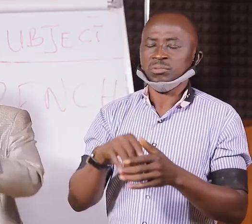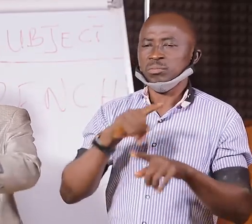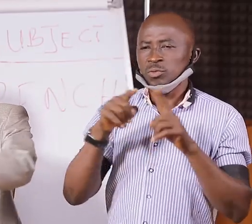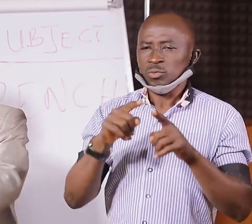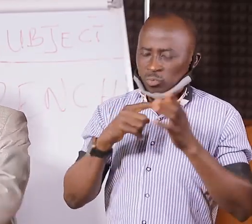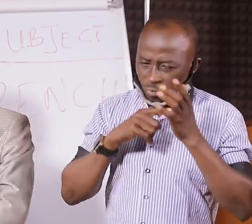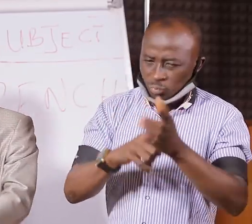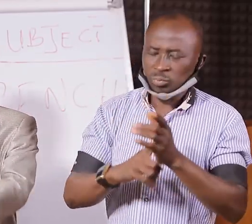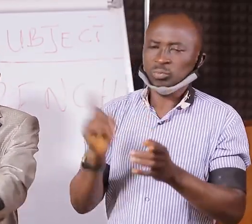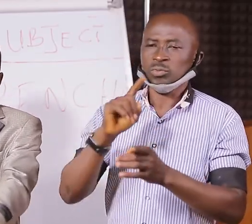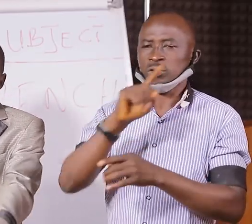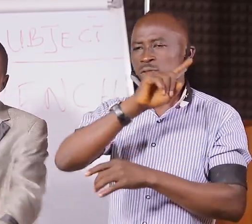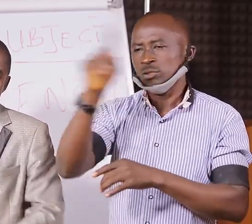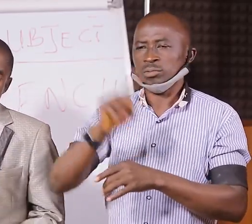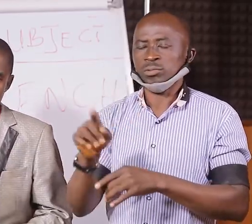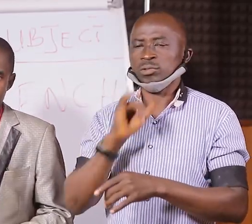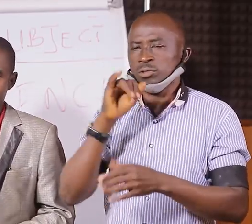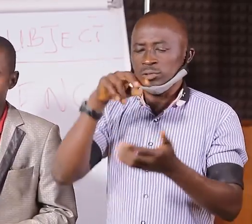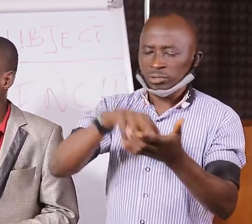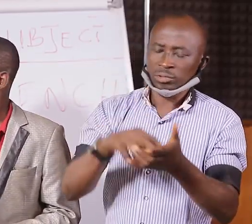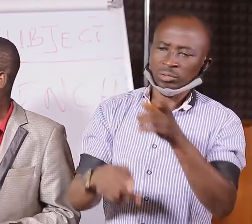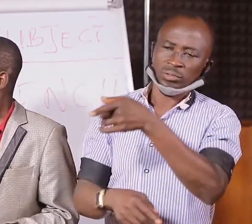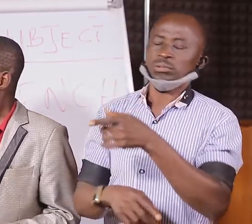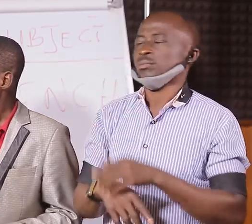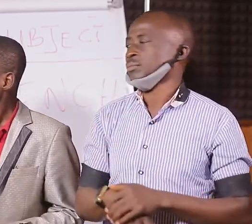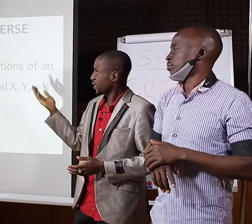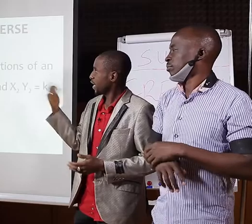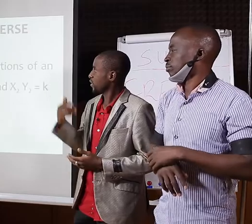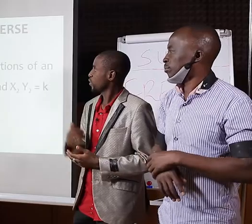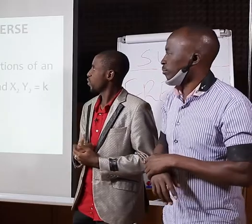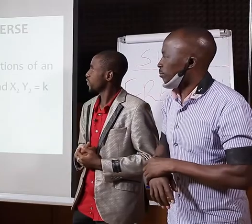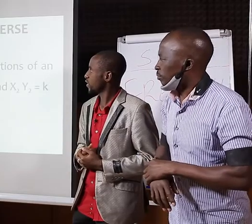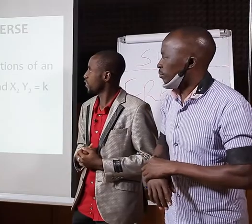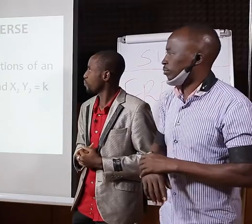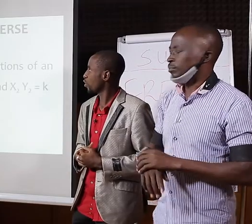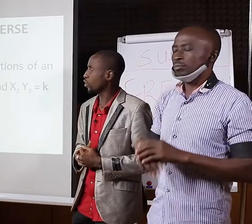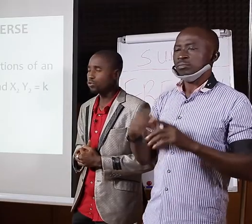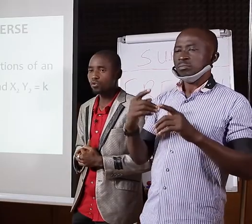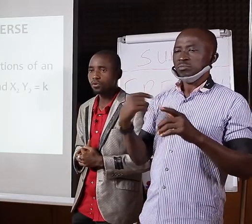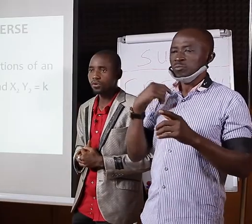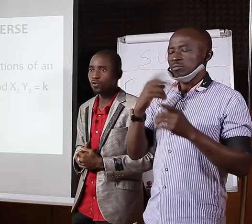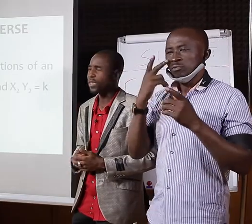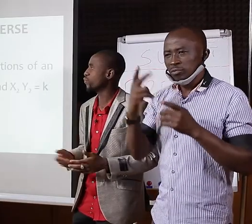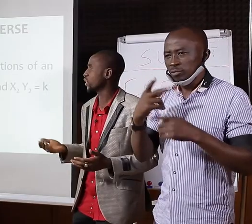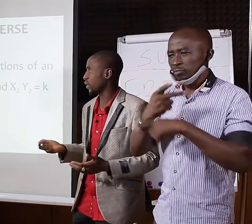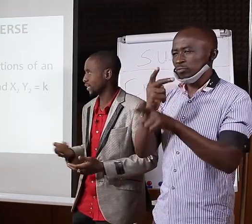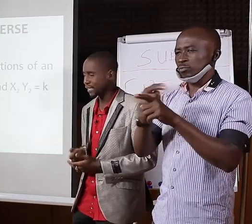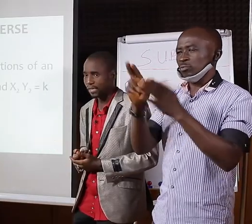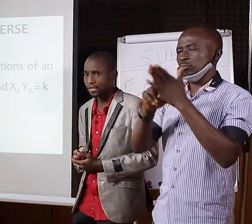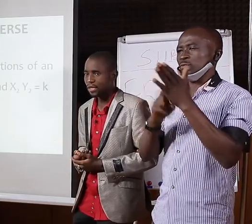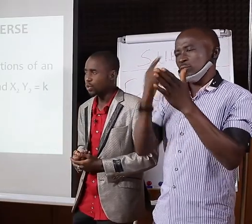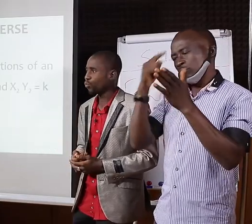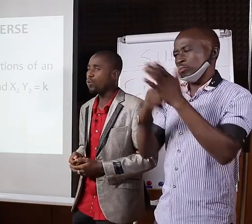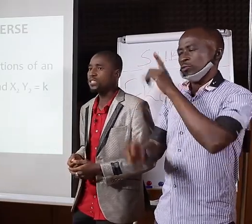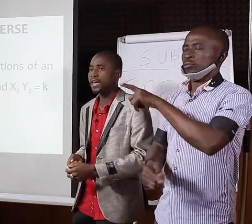state where Z is constant. Then we have seen the product rule for inverse